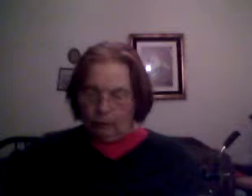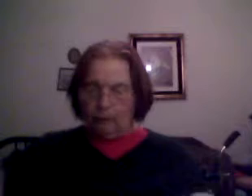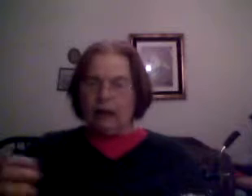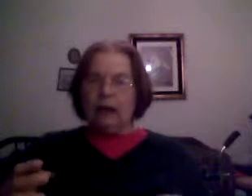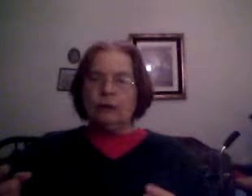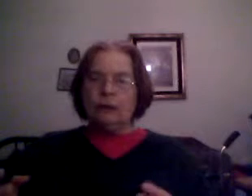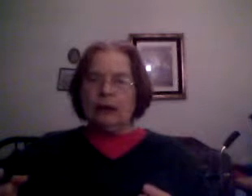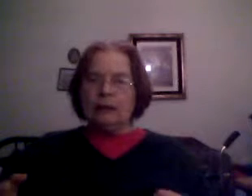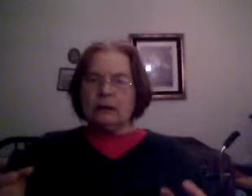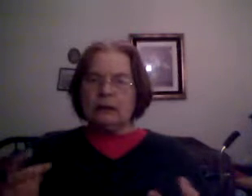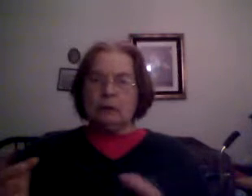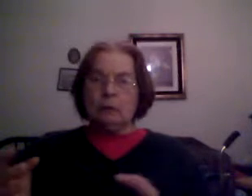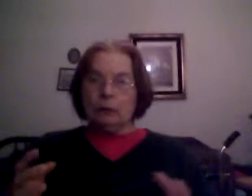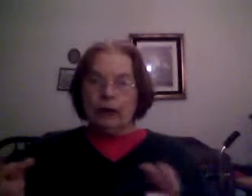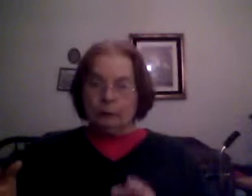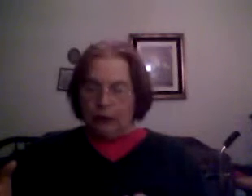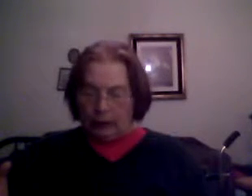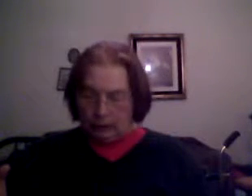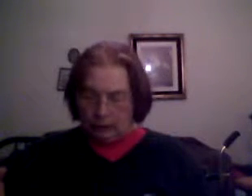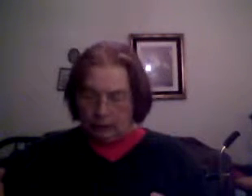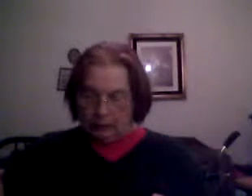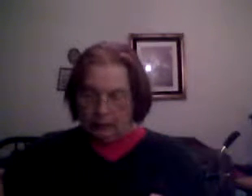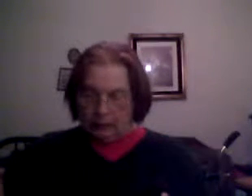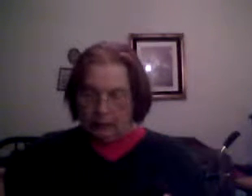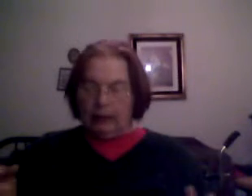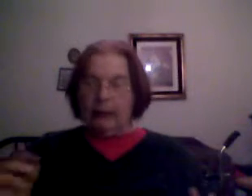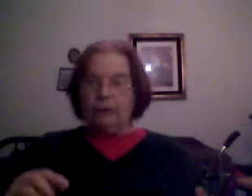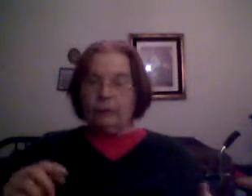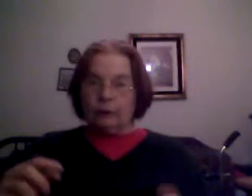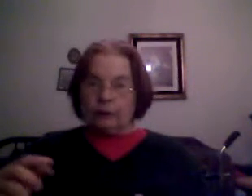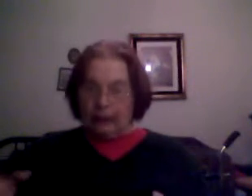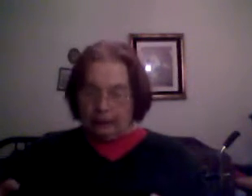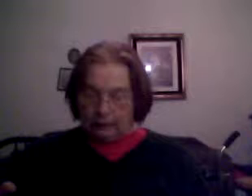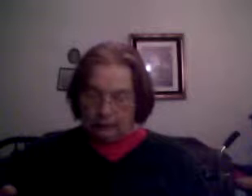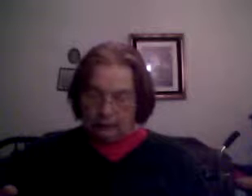or contrast similar objects at different sizes.